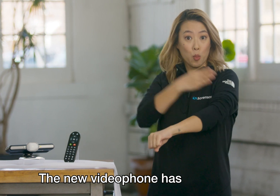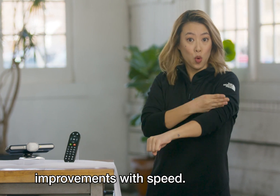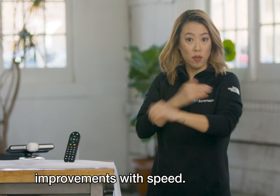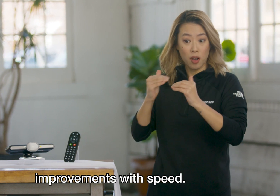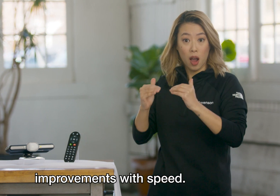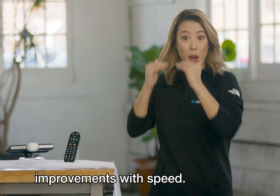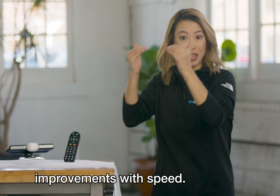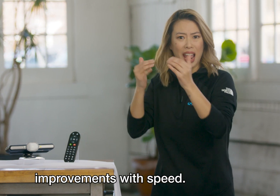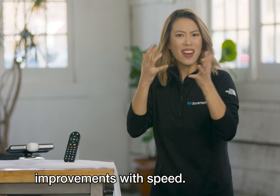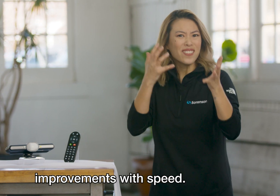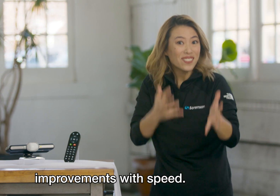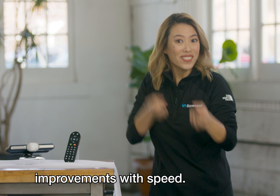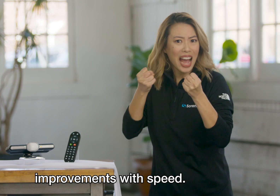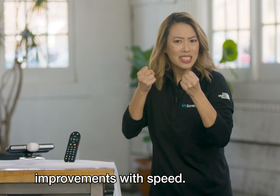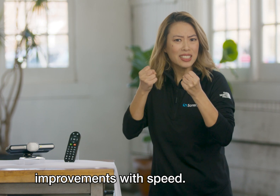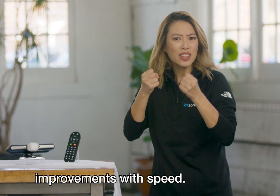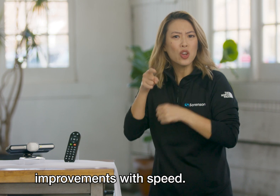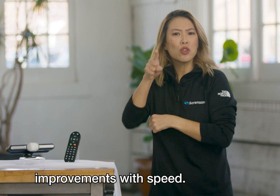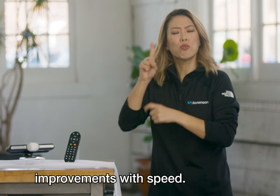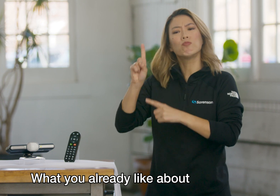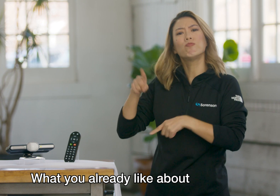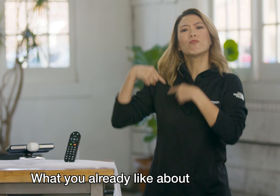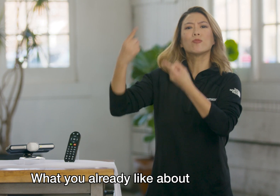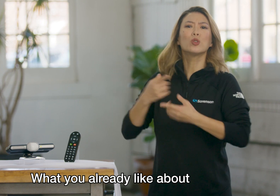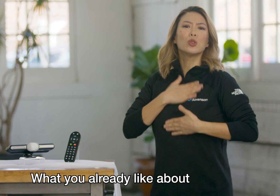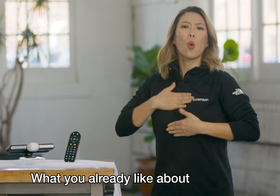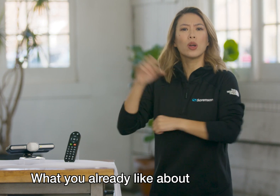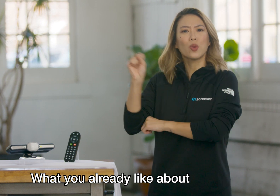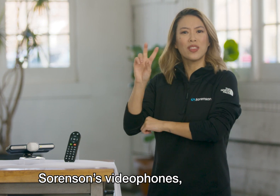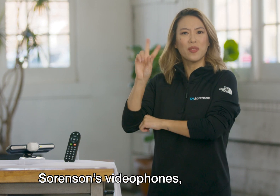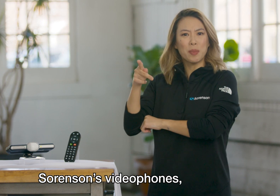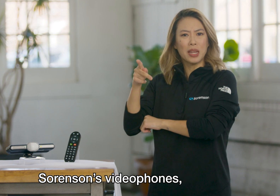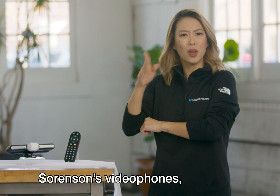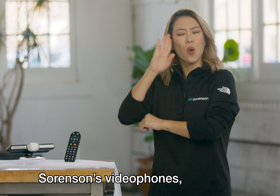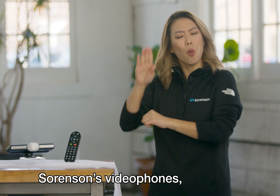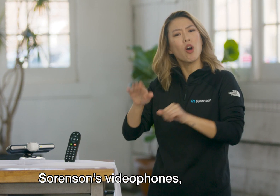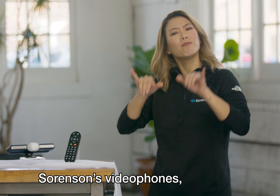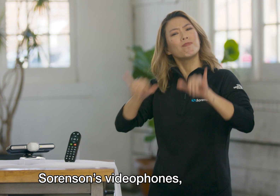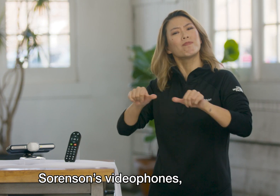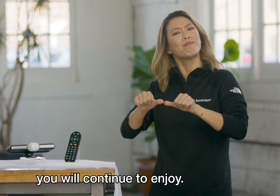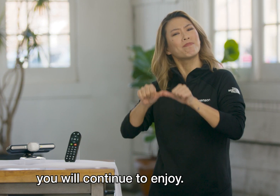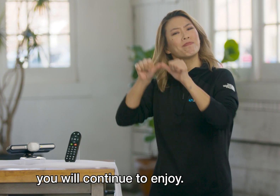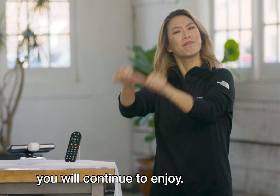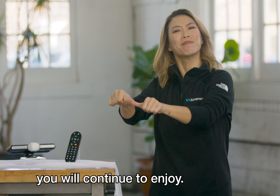has improvements with speed. What you already like about Sorenson's video phones, you will continue to